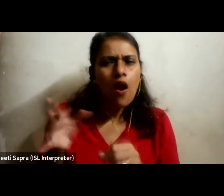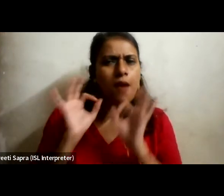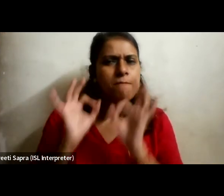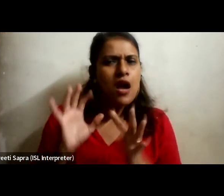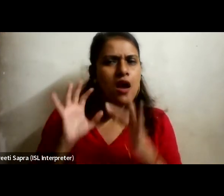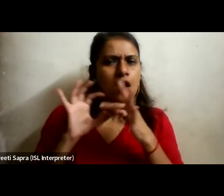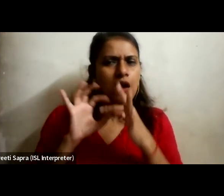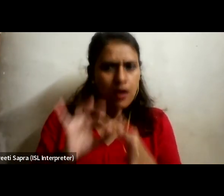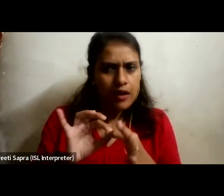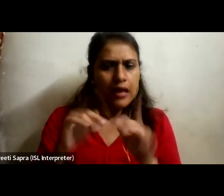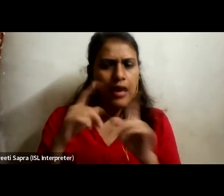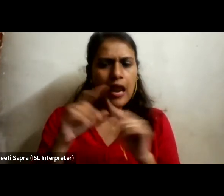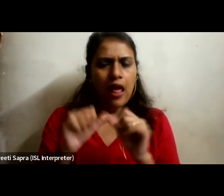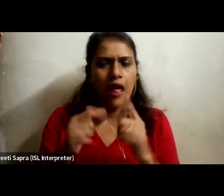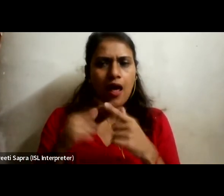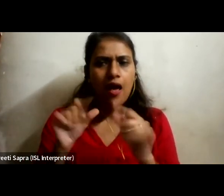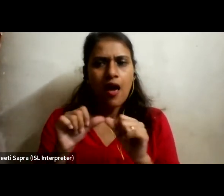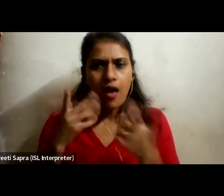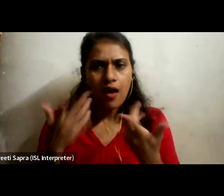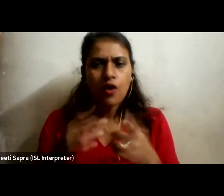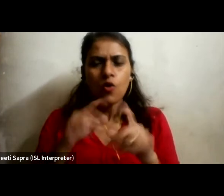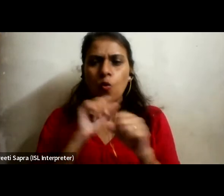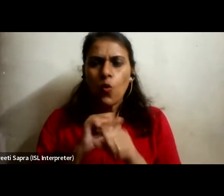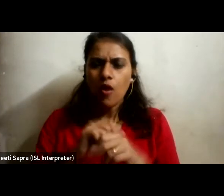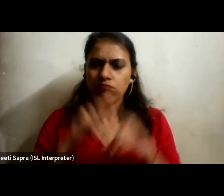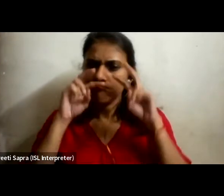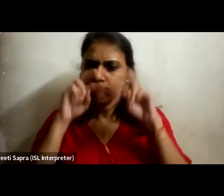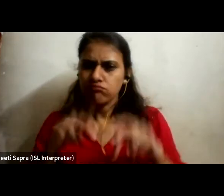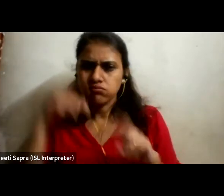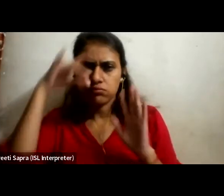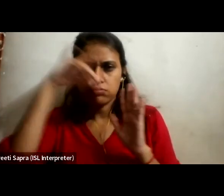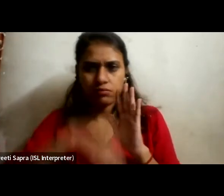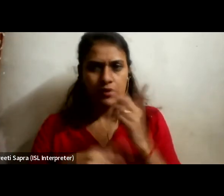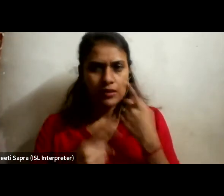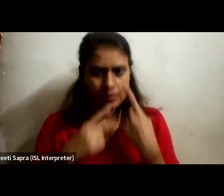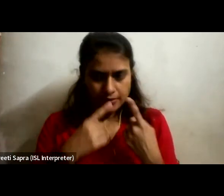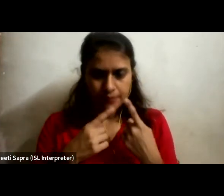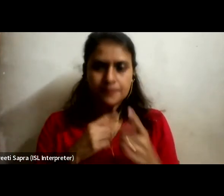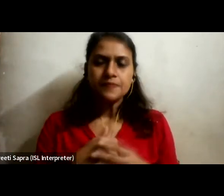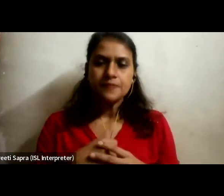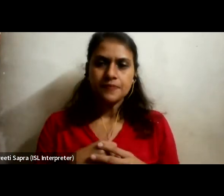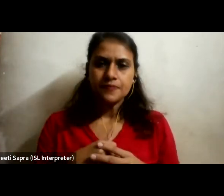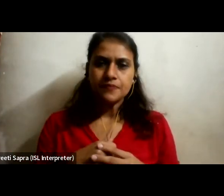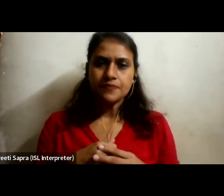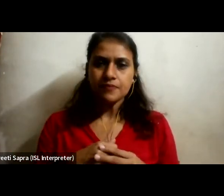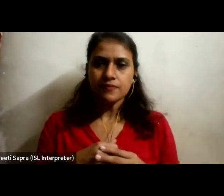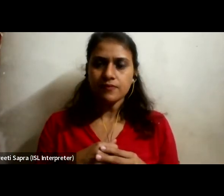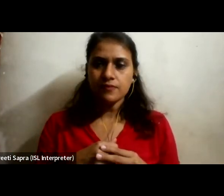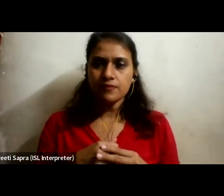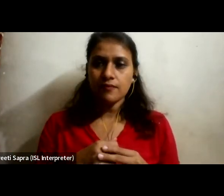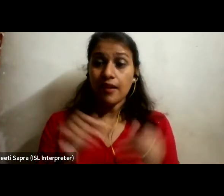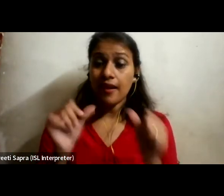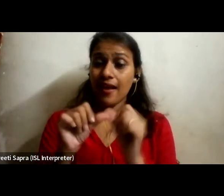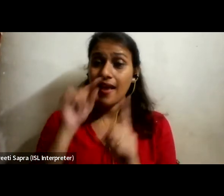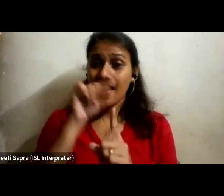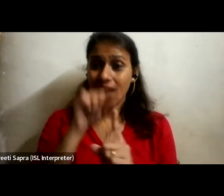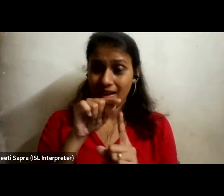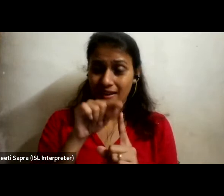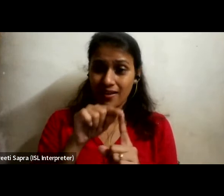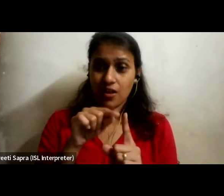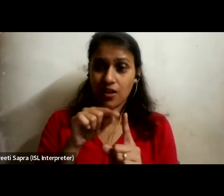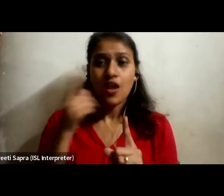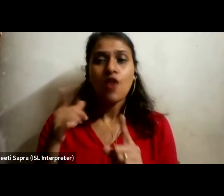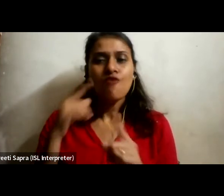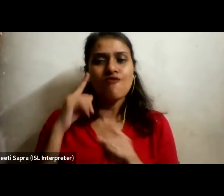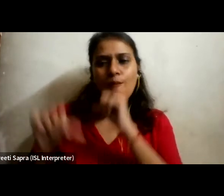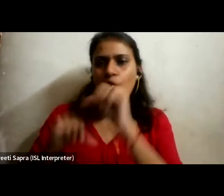what it asks for is a post hoc assessment of impact of the AI implementation rather than the